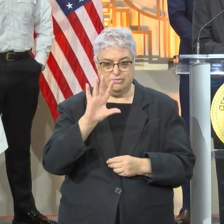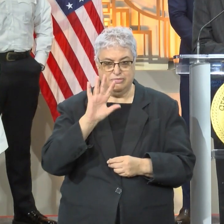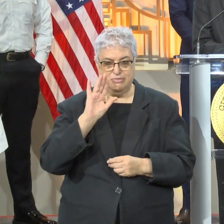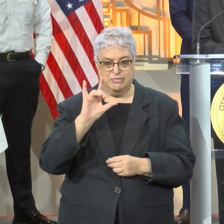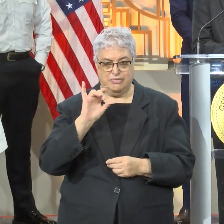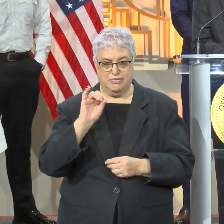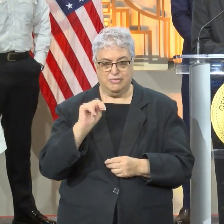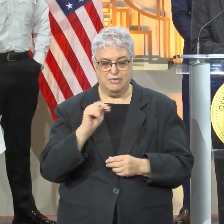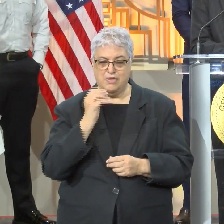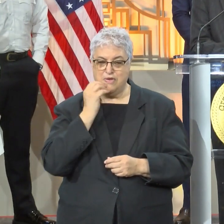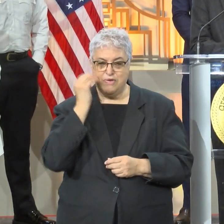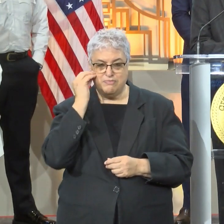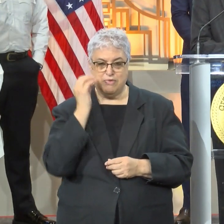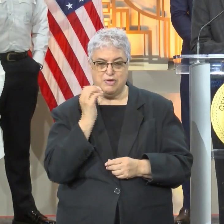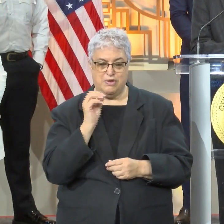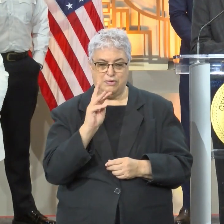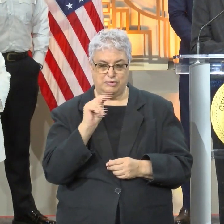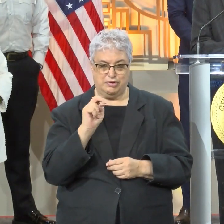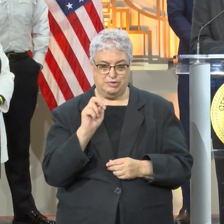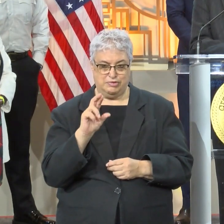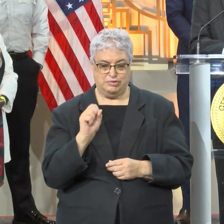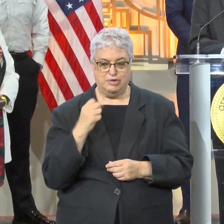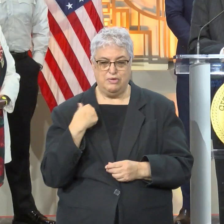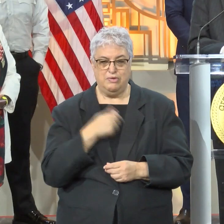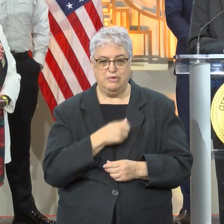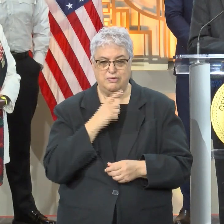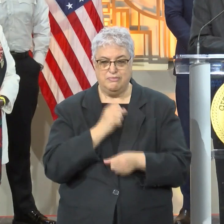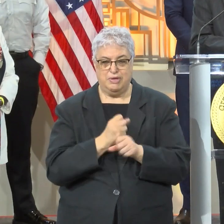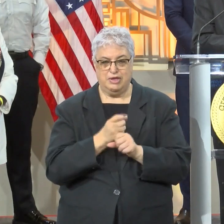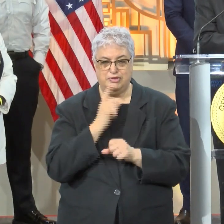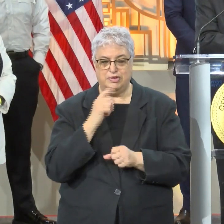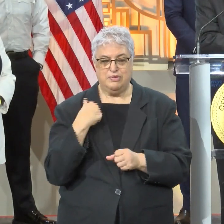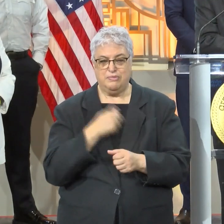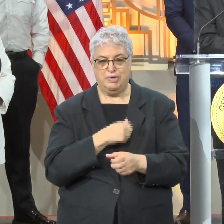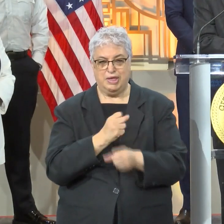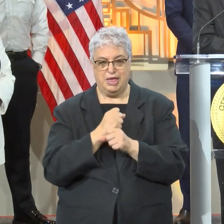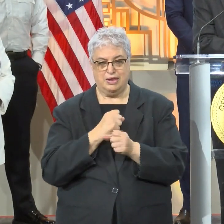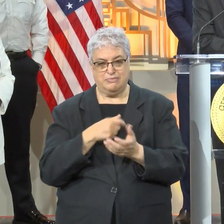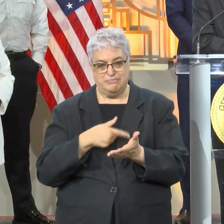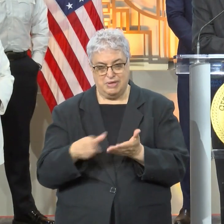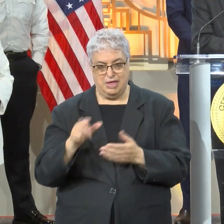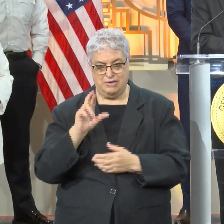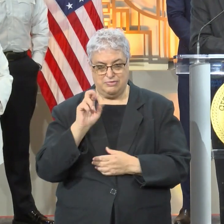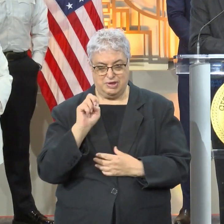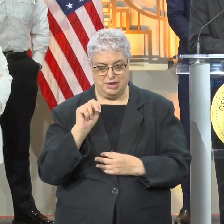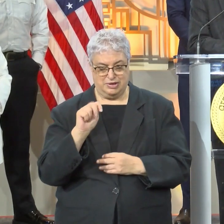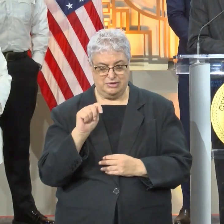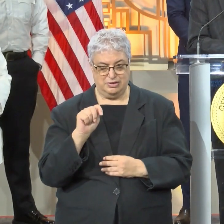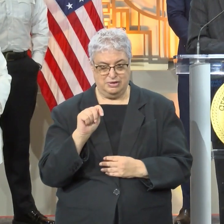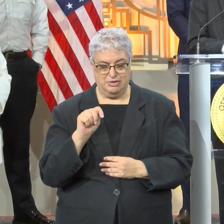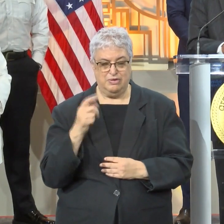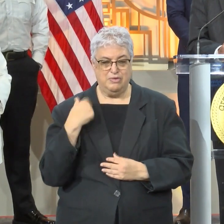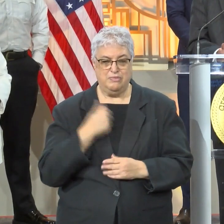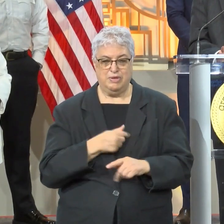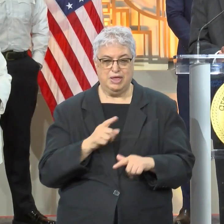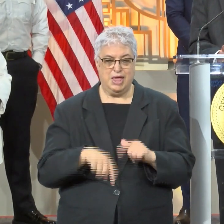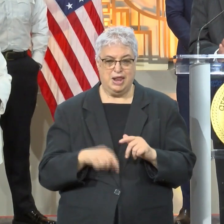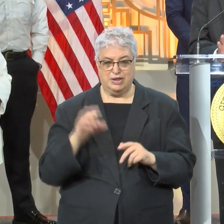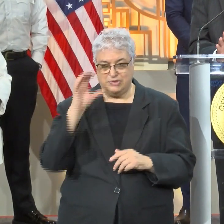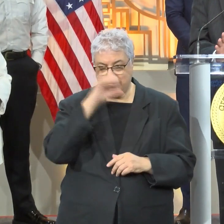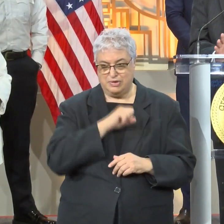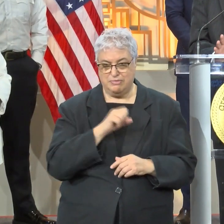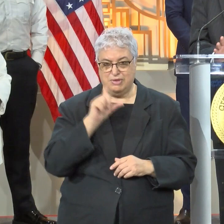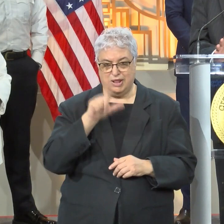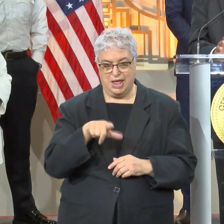who are homeowners. We also want to make sure that we get the money to pay the rent, because we cannot assume